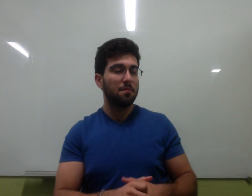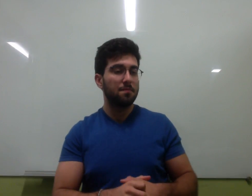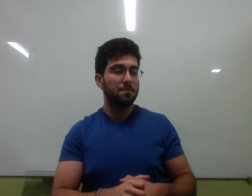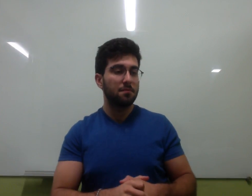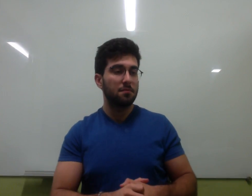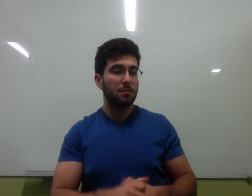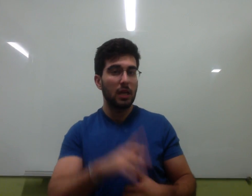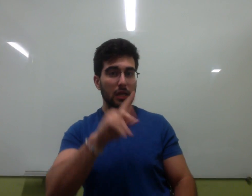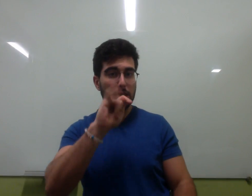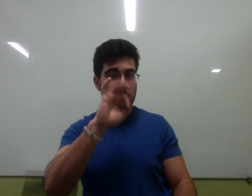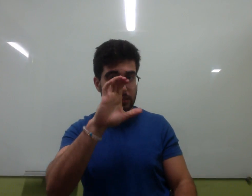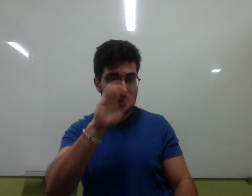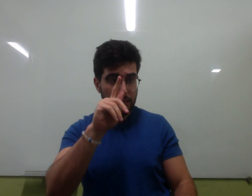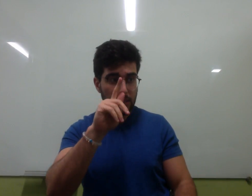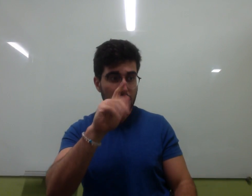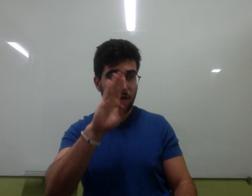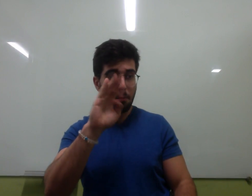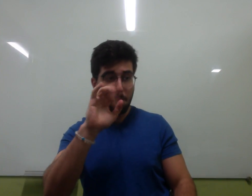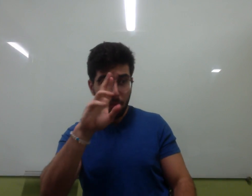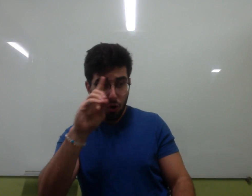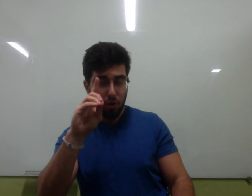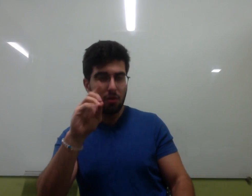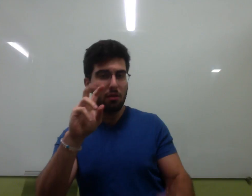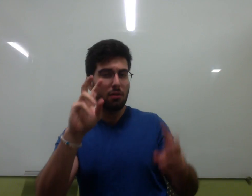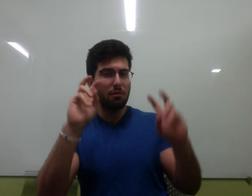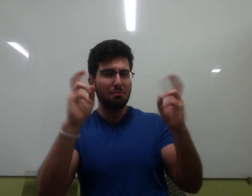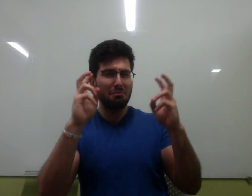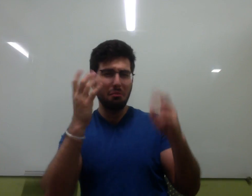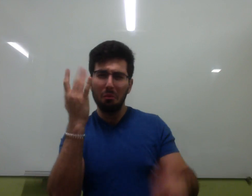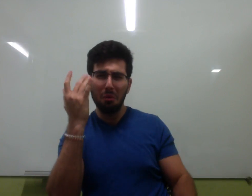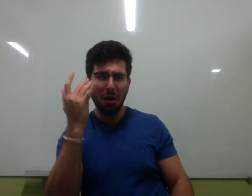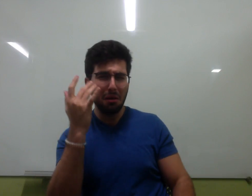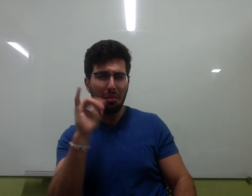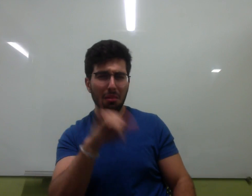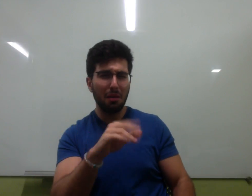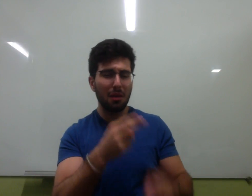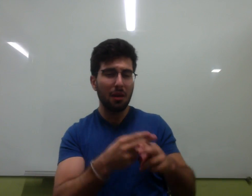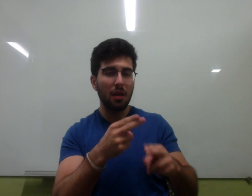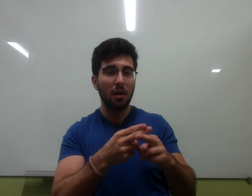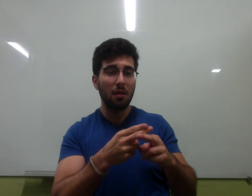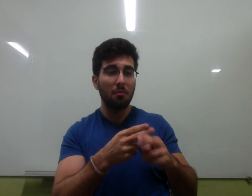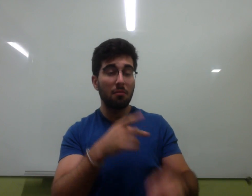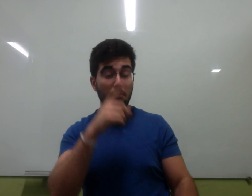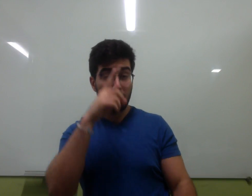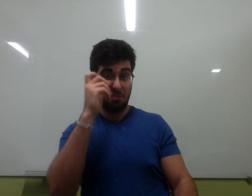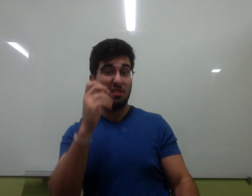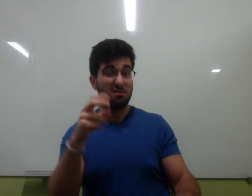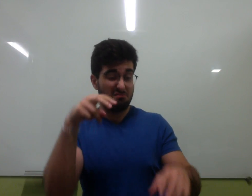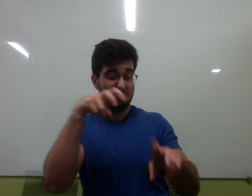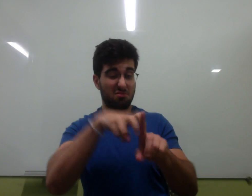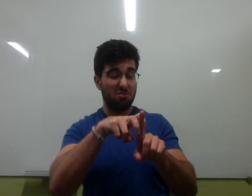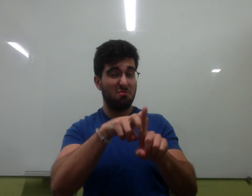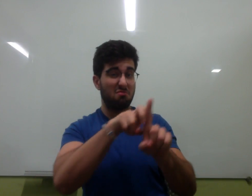animals and they eat bugs in the coat. They kind of pick their nits and they warn the giraffe. Like they might see a